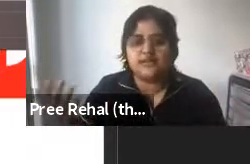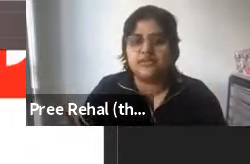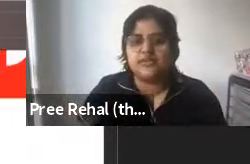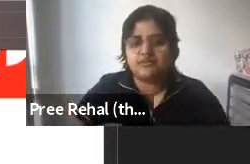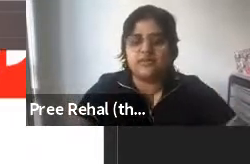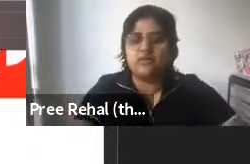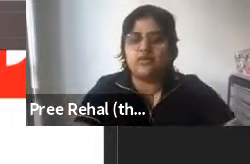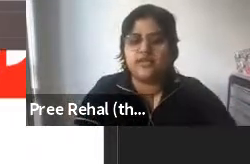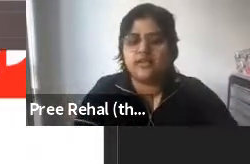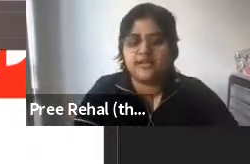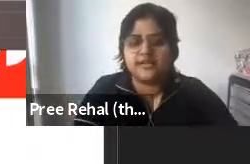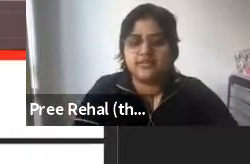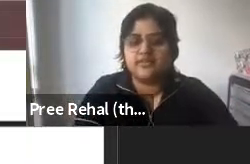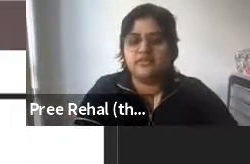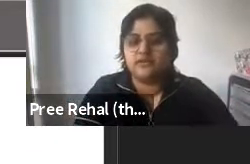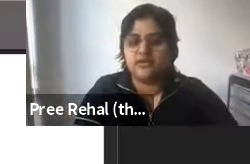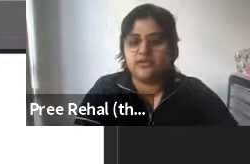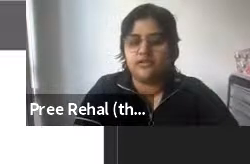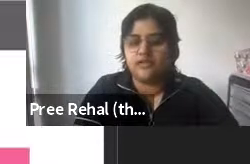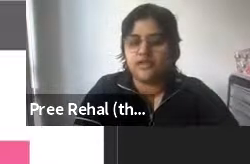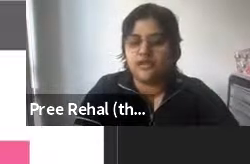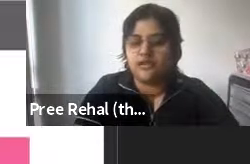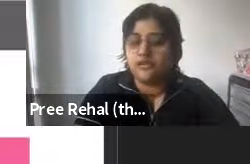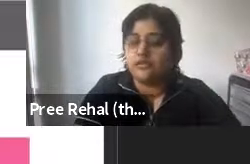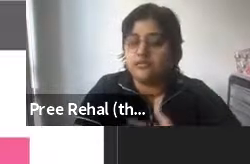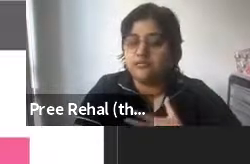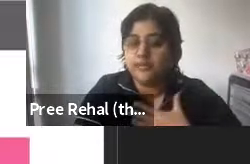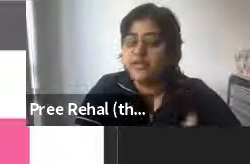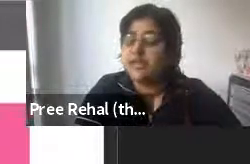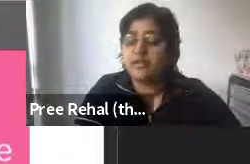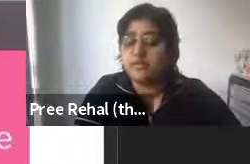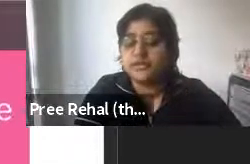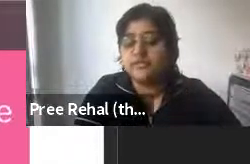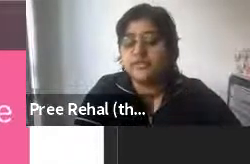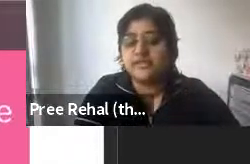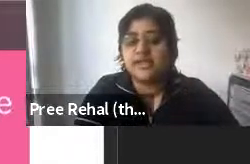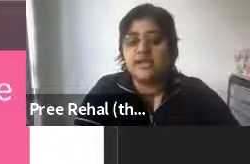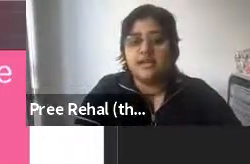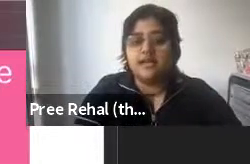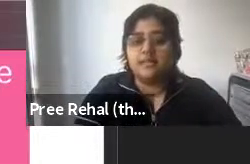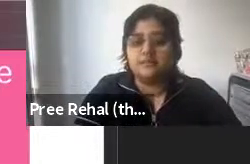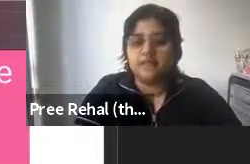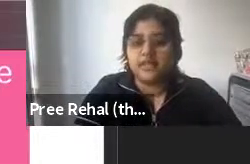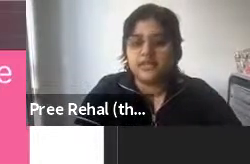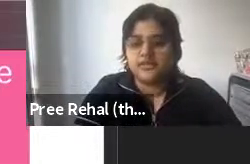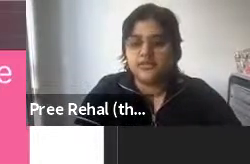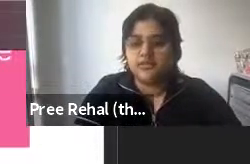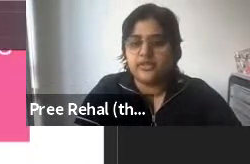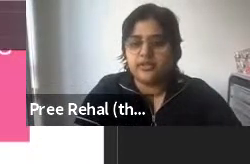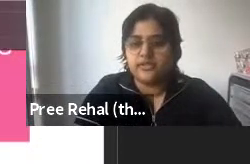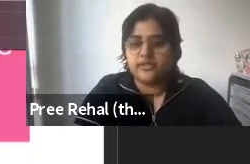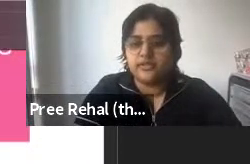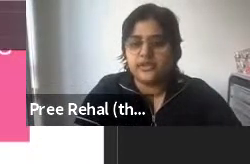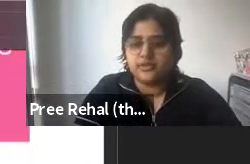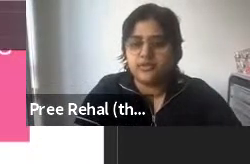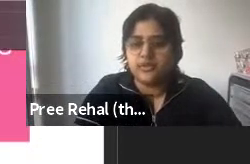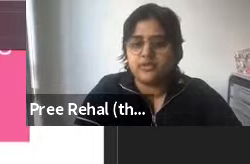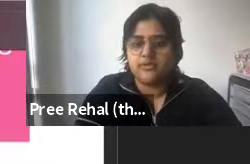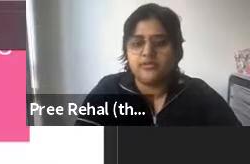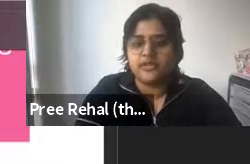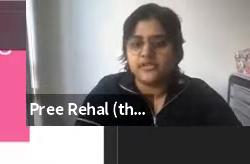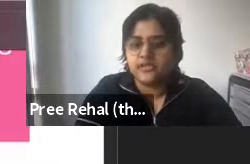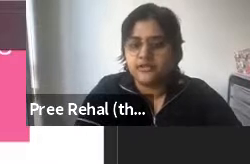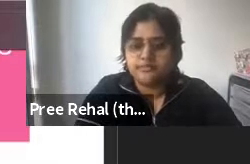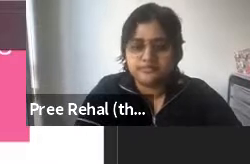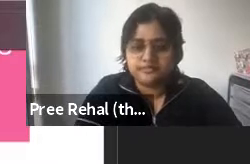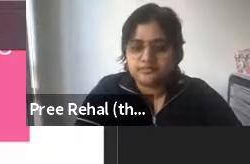of these examples of like work and clients that I've given you are all paying opportunities. I also went on to do this program